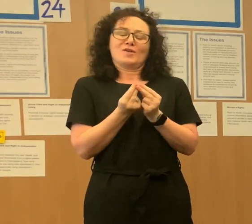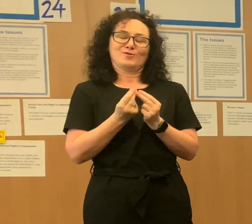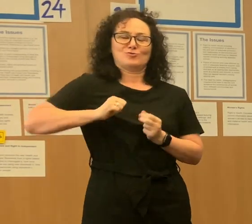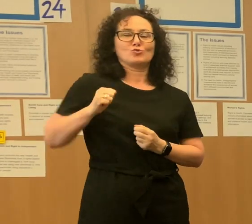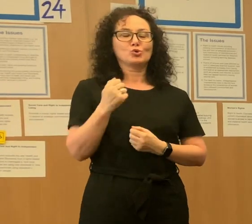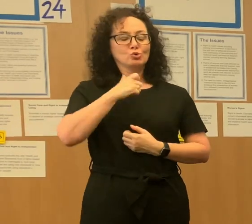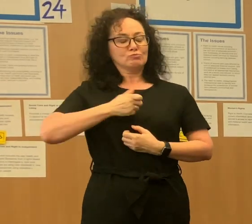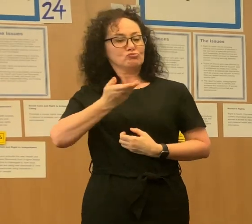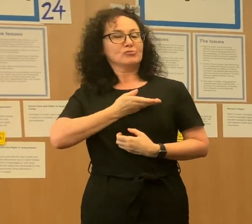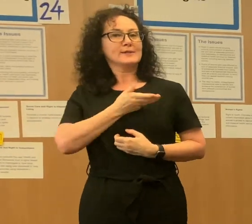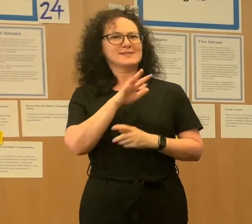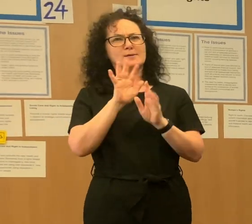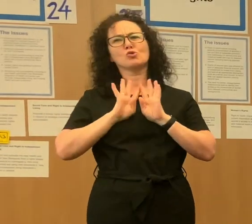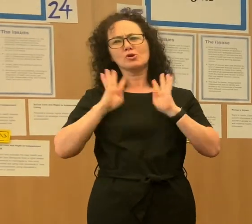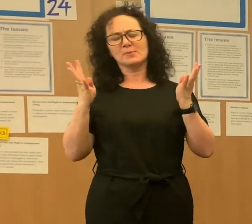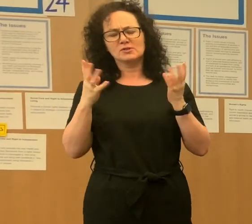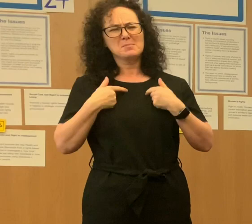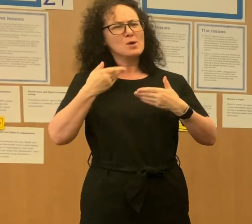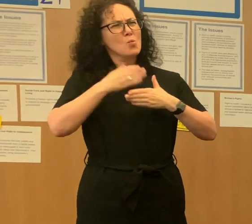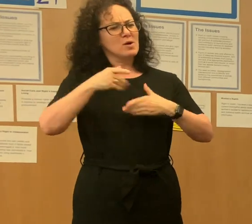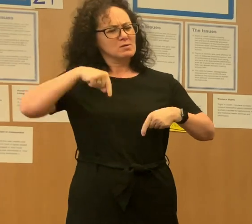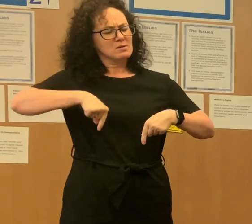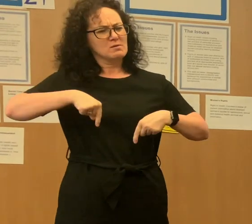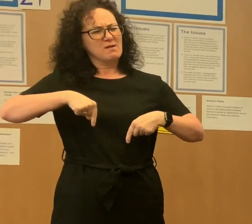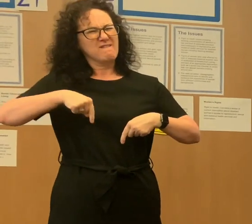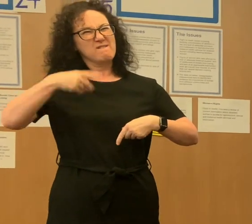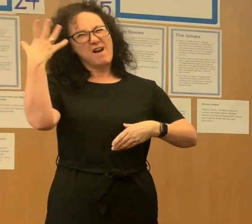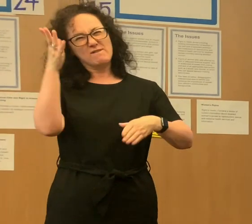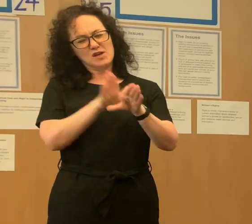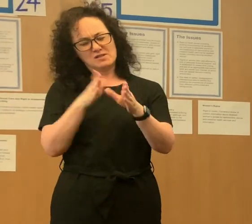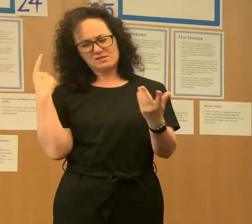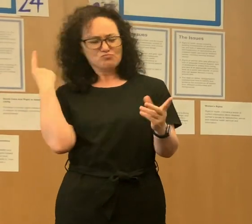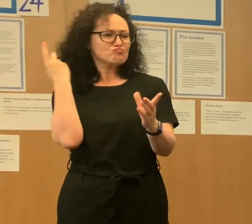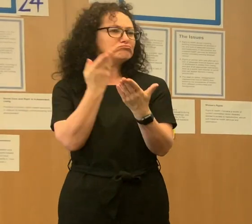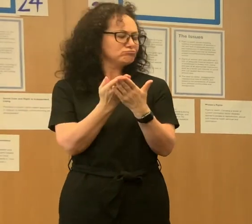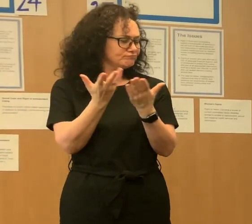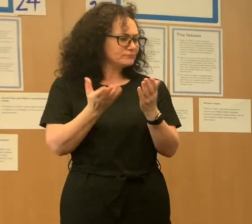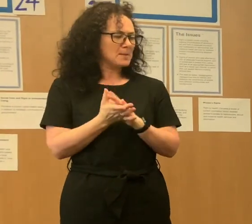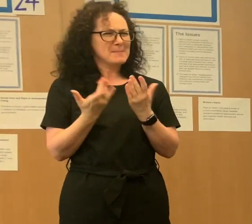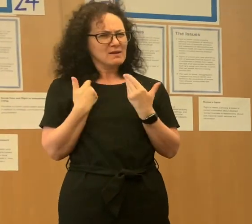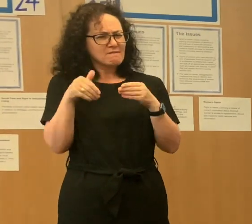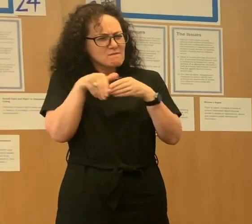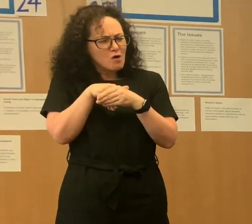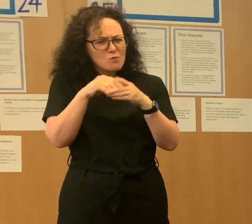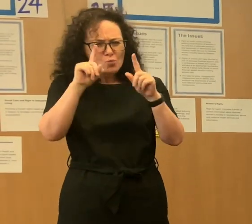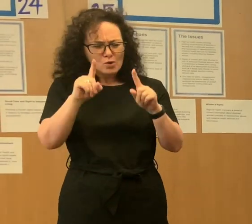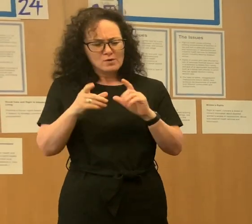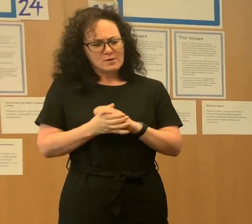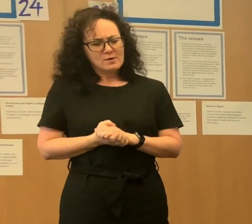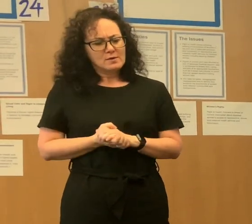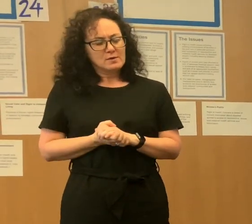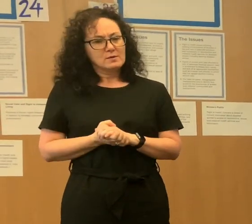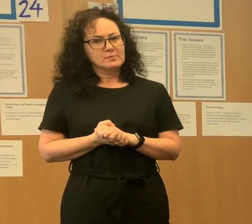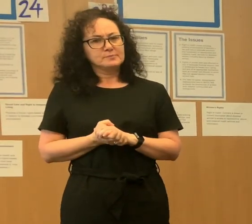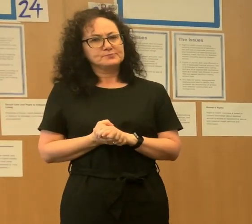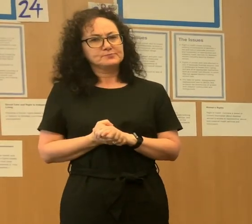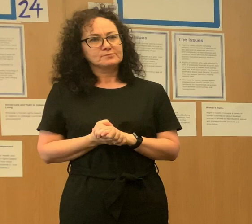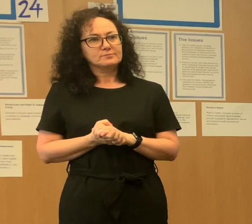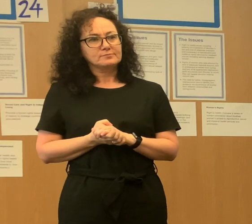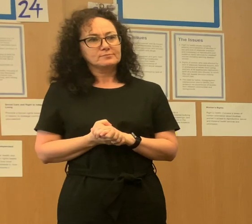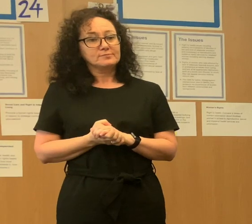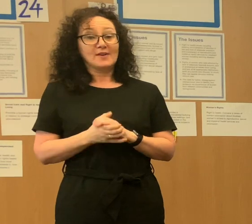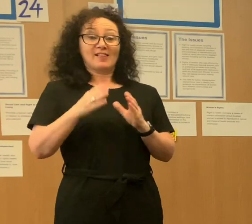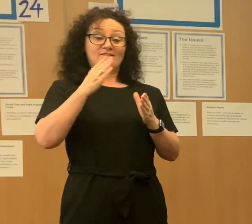Commission. I've been doing that job for about 5.5 years, and I've been quite heavily involved in both the